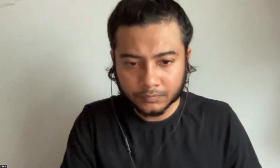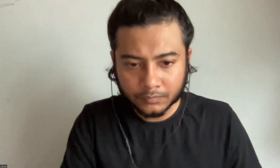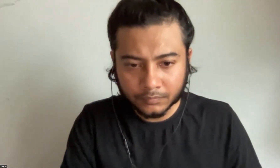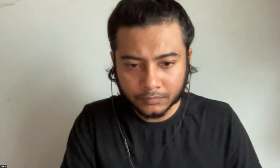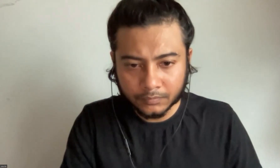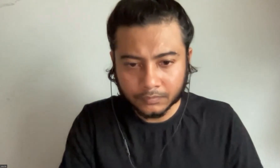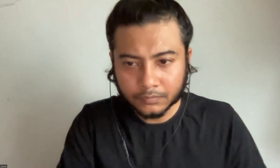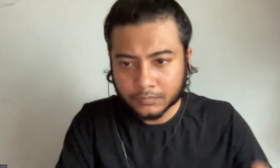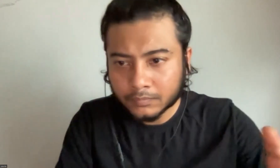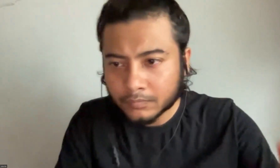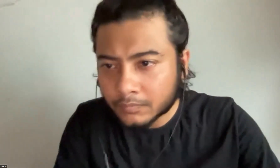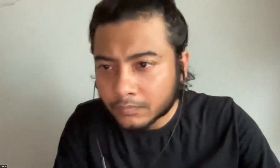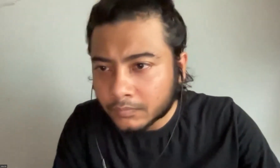Start sharing.